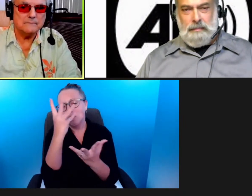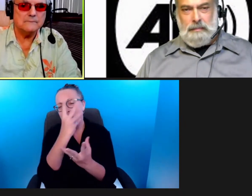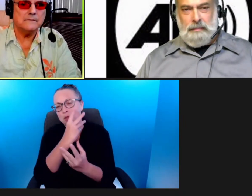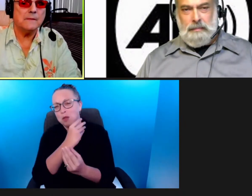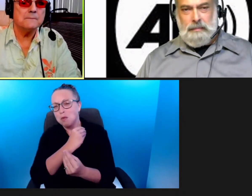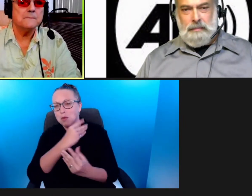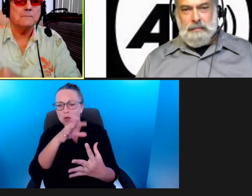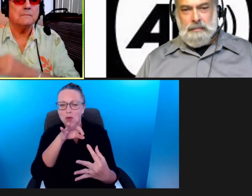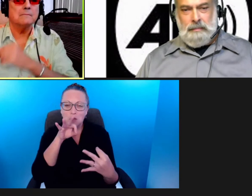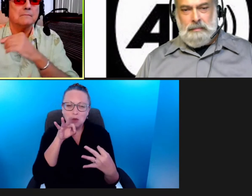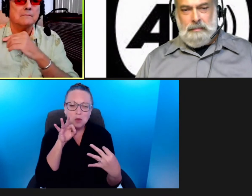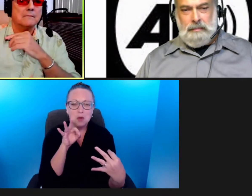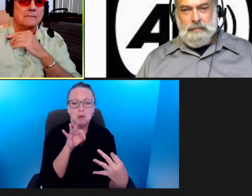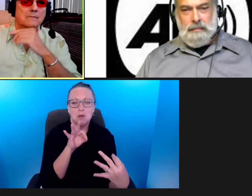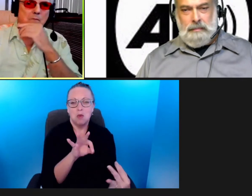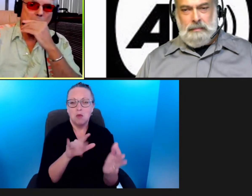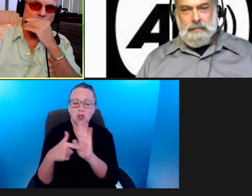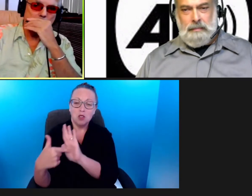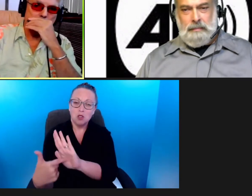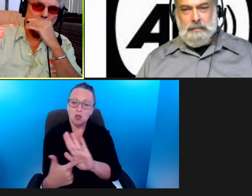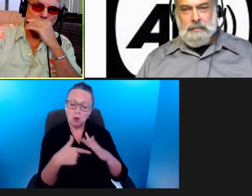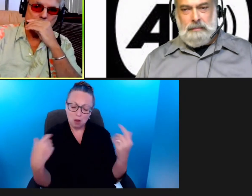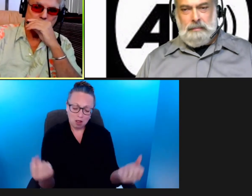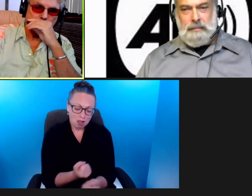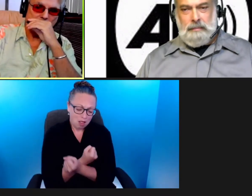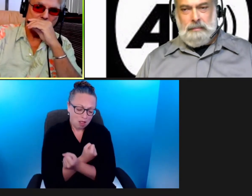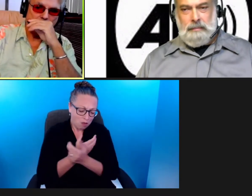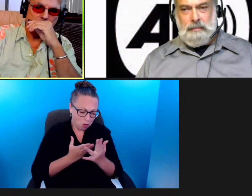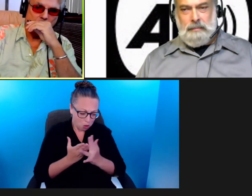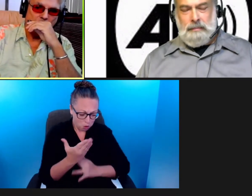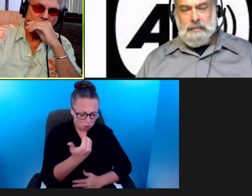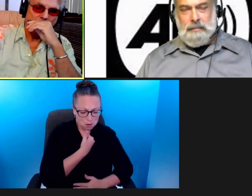love in me and you.